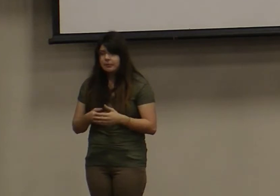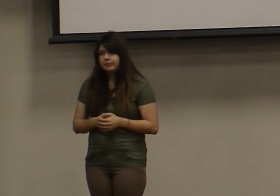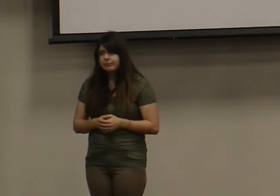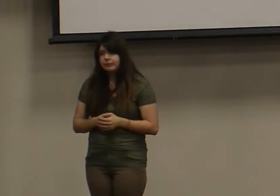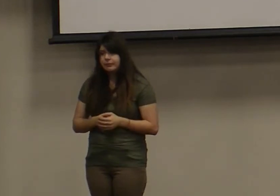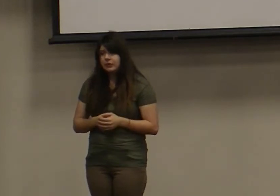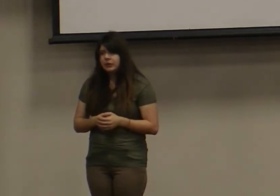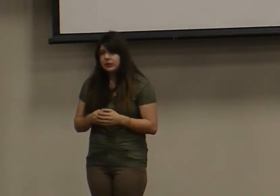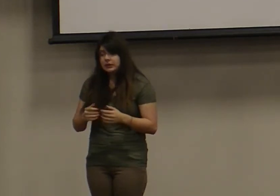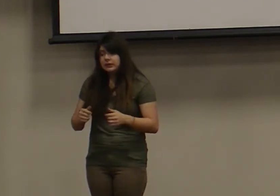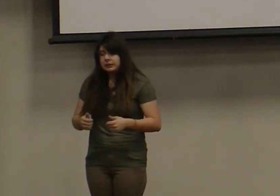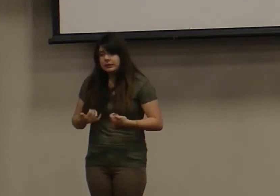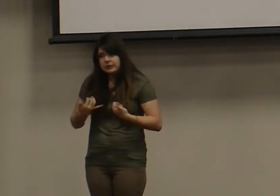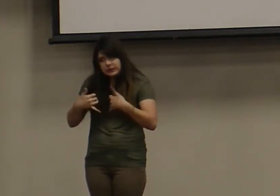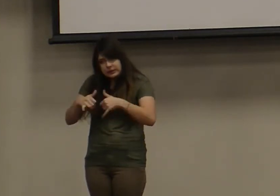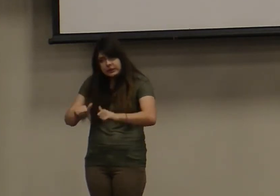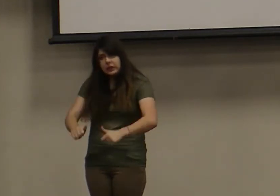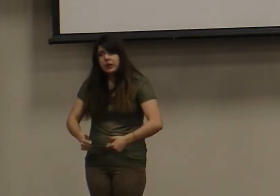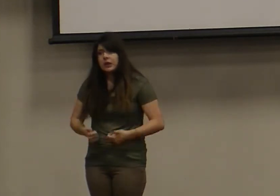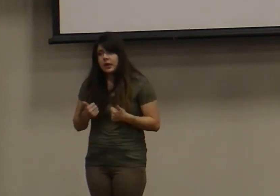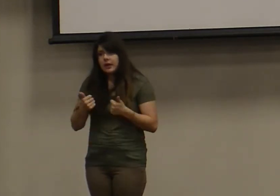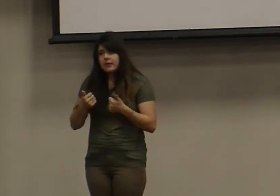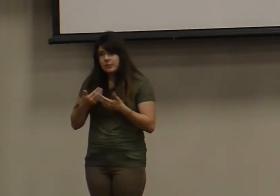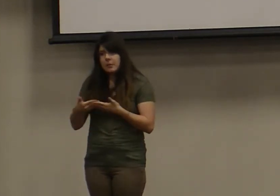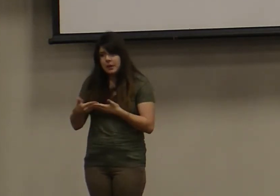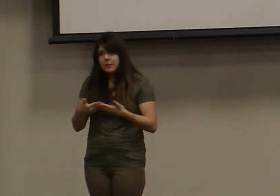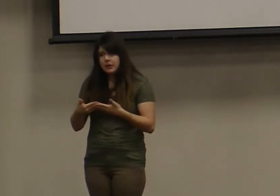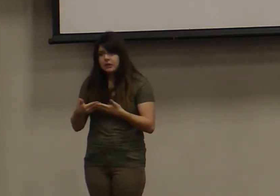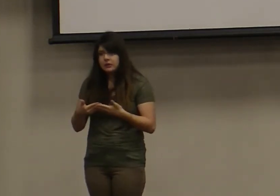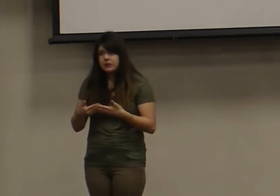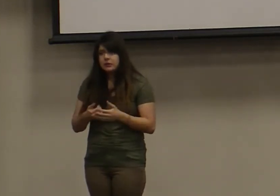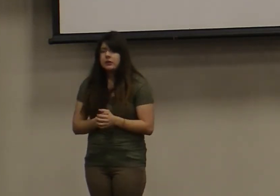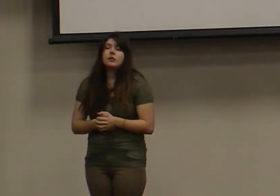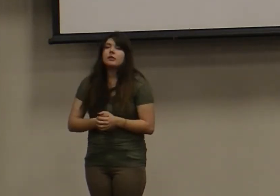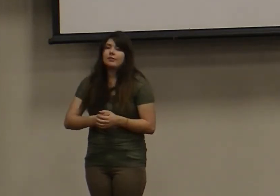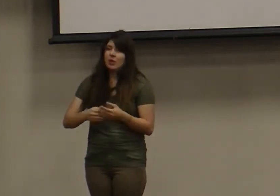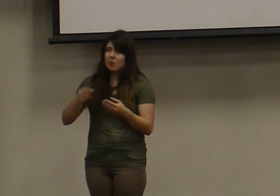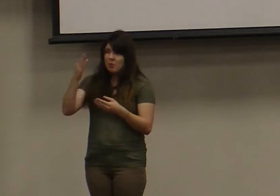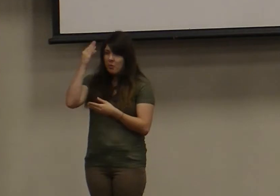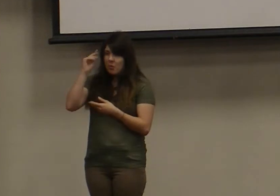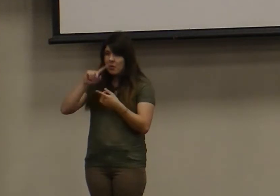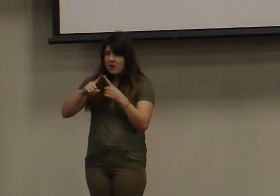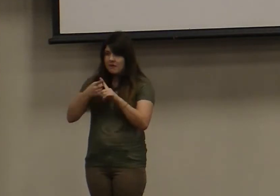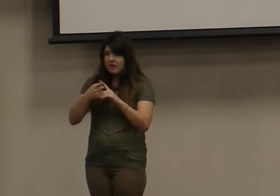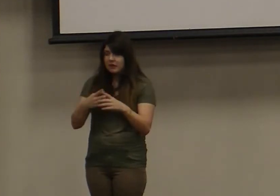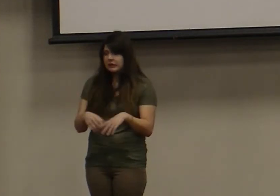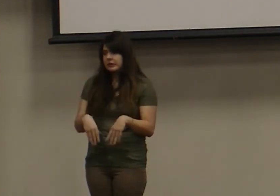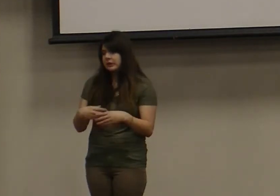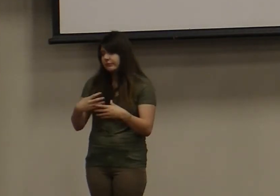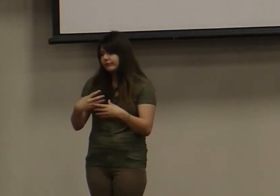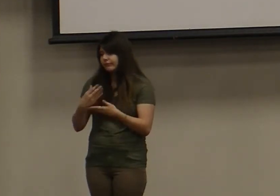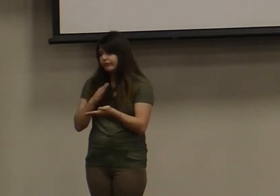alive. Well, who's going to raise the daughter? The boyfriend at that time had left.